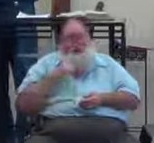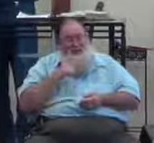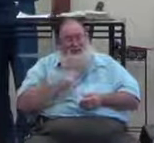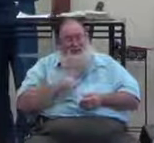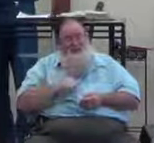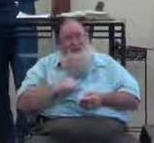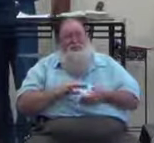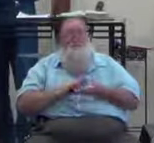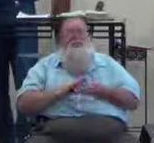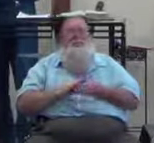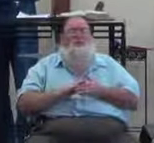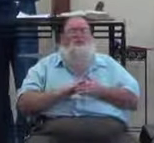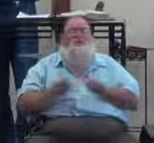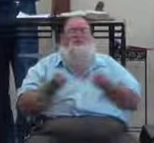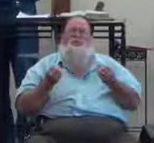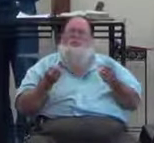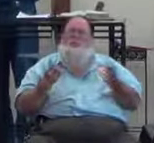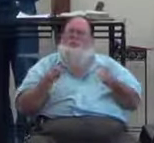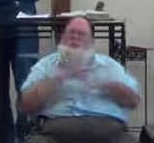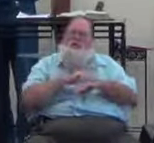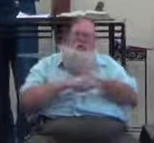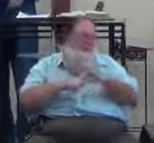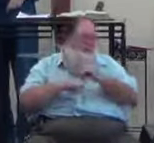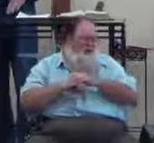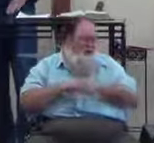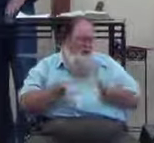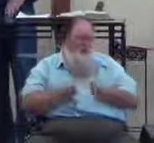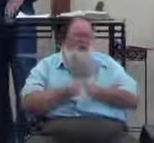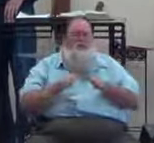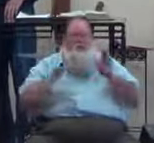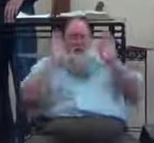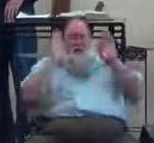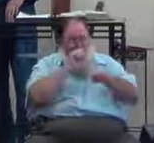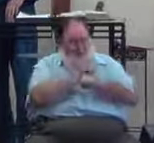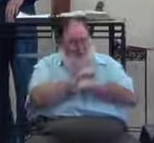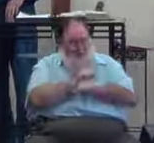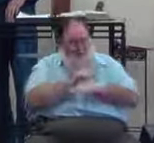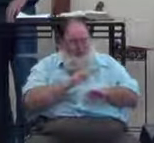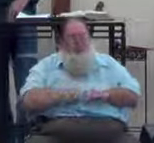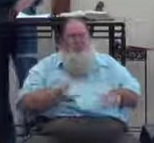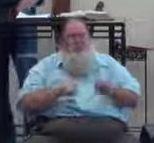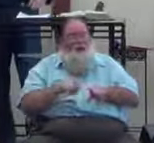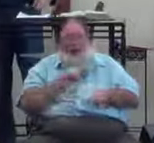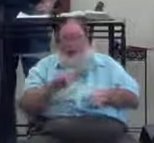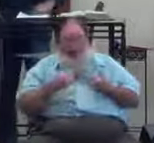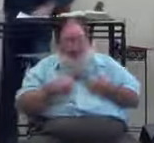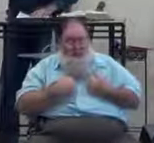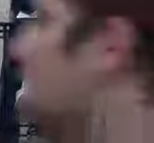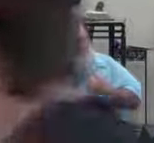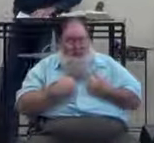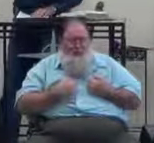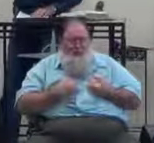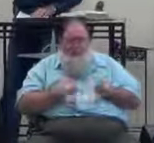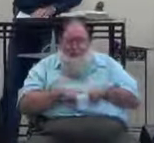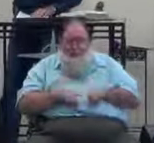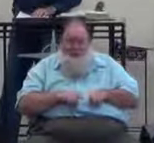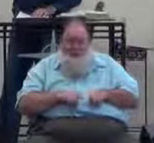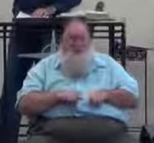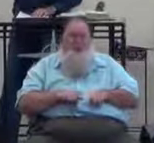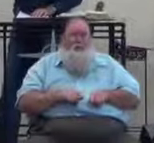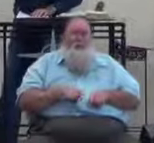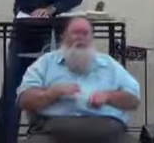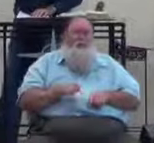a miracle that when it doesn't happen, you become uncomfortable. God is a miracle-working God, and